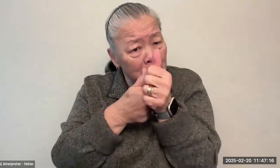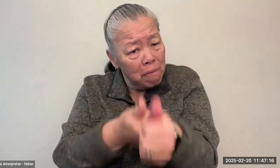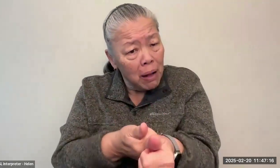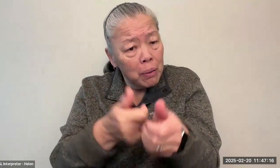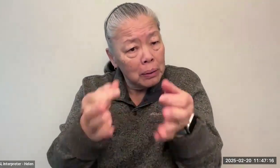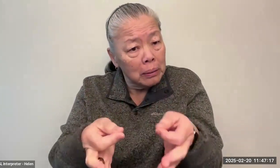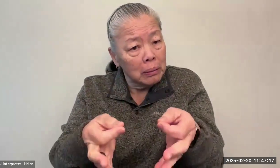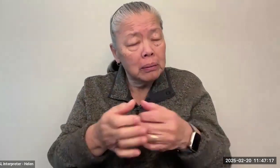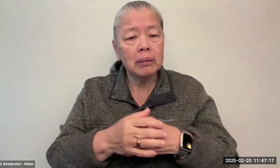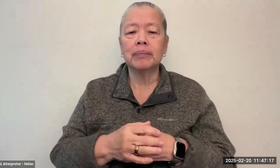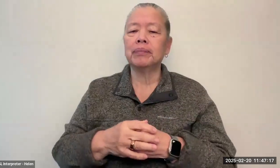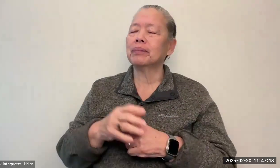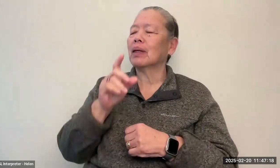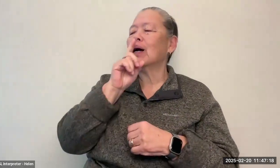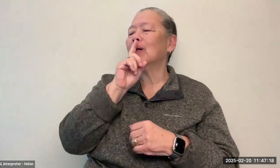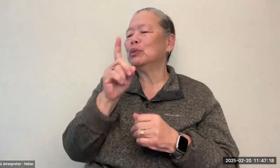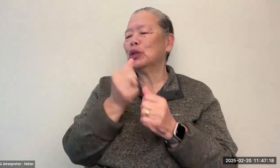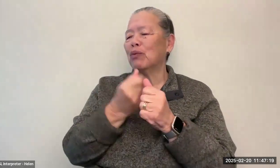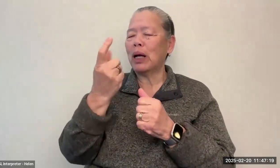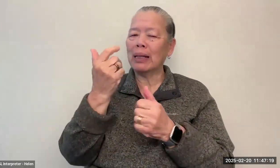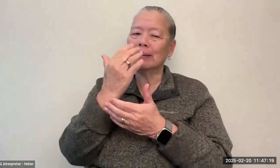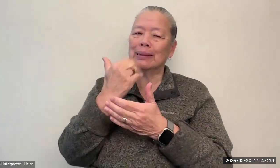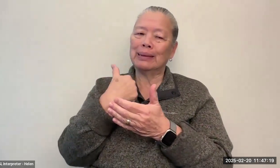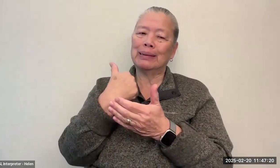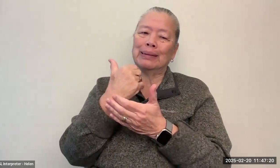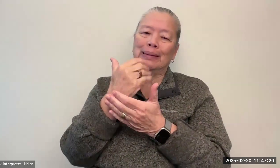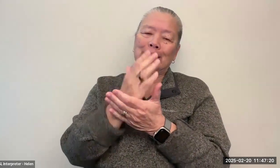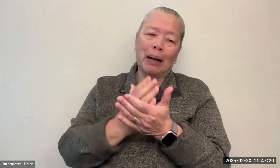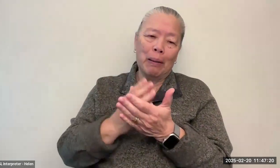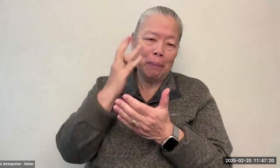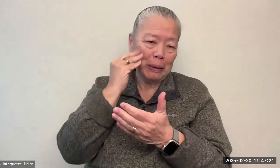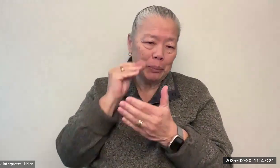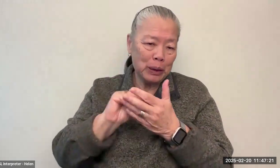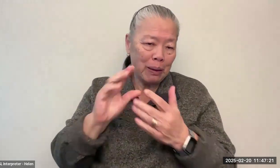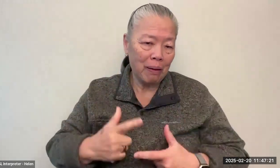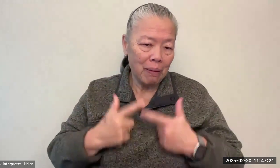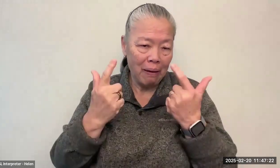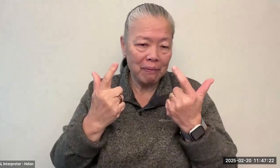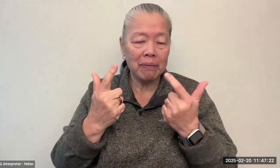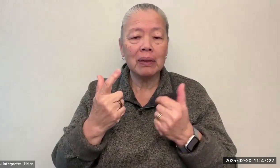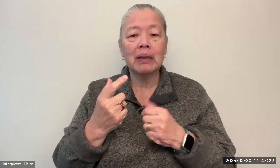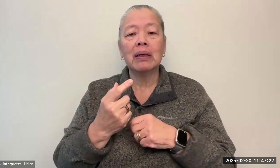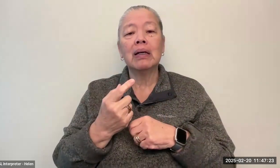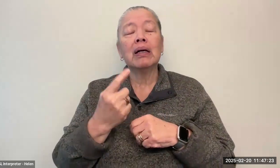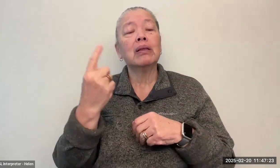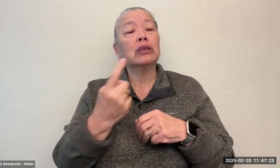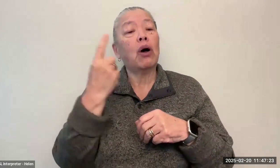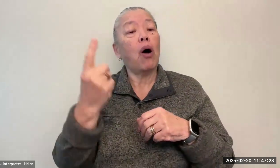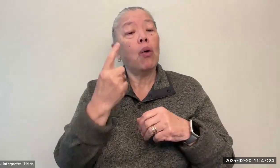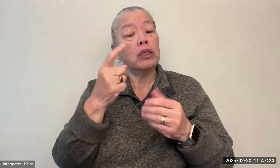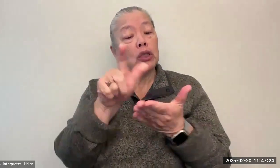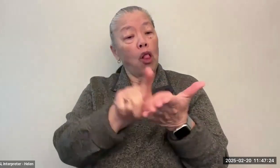as I'm sure everyone has some experience of in their lives, there is always the letter of the law and